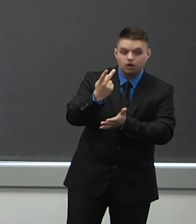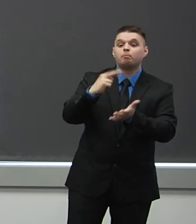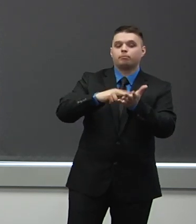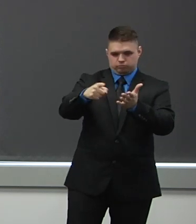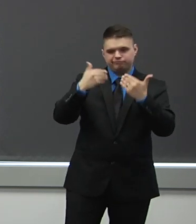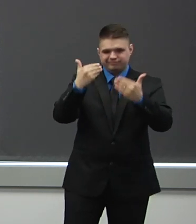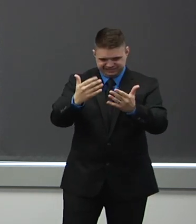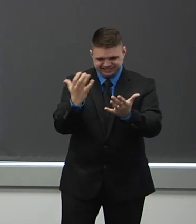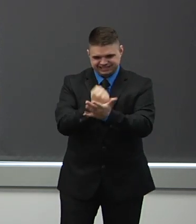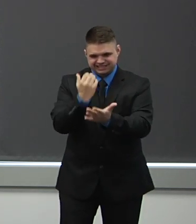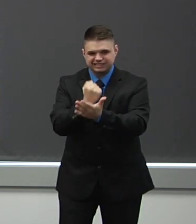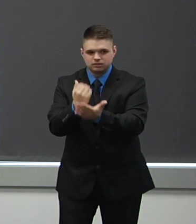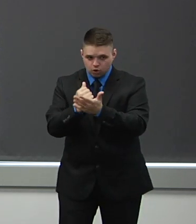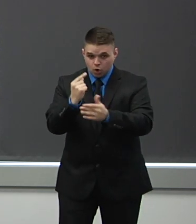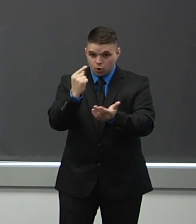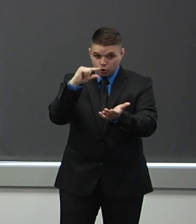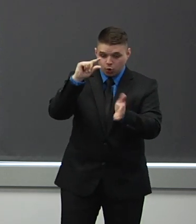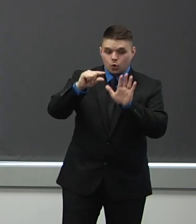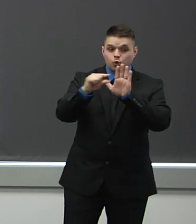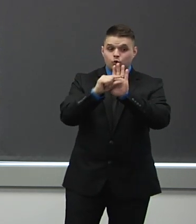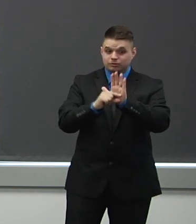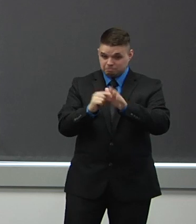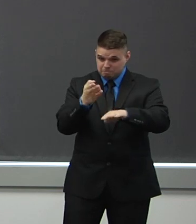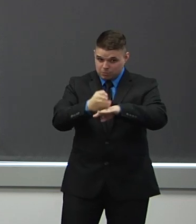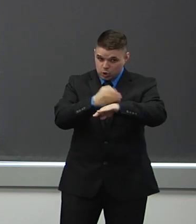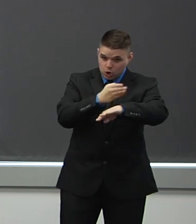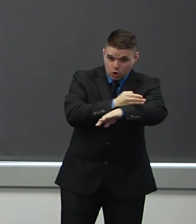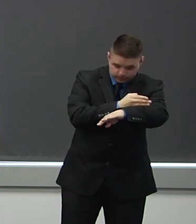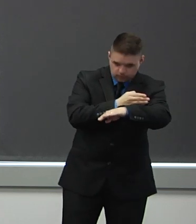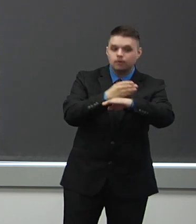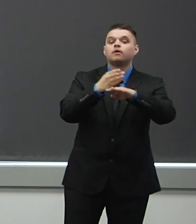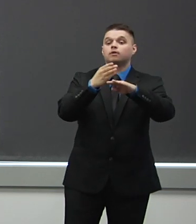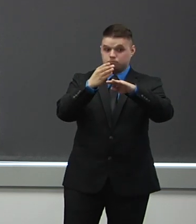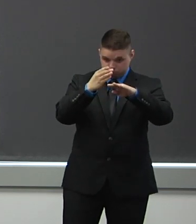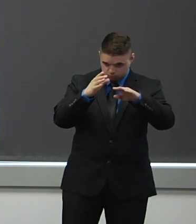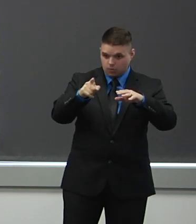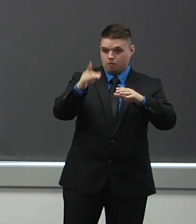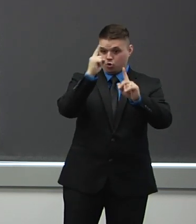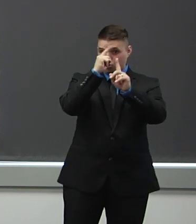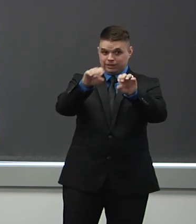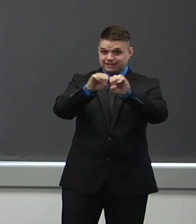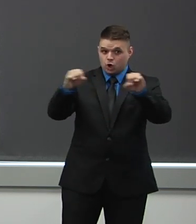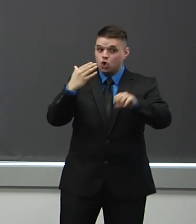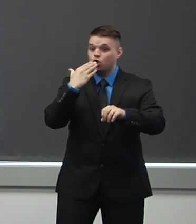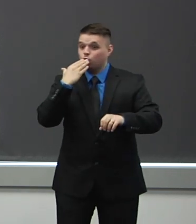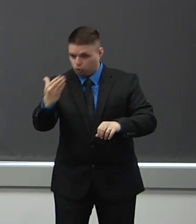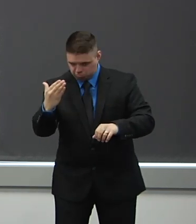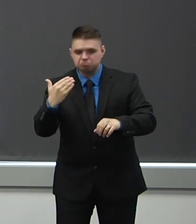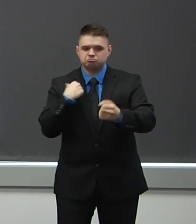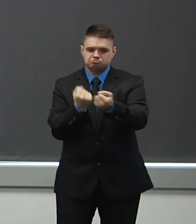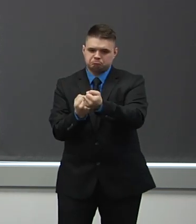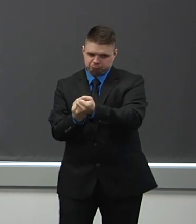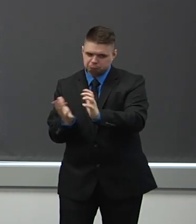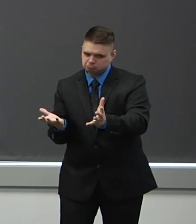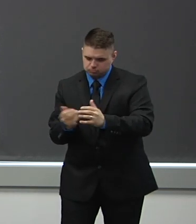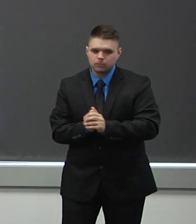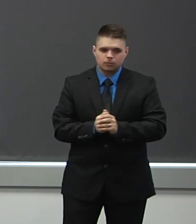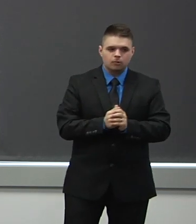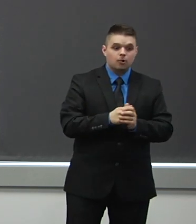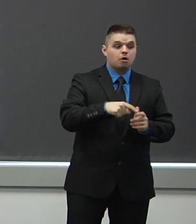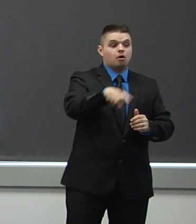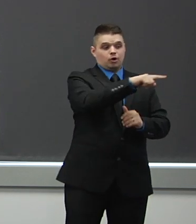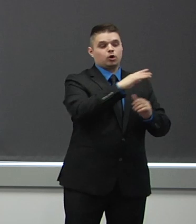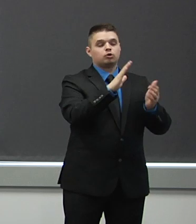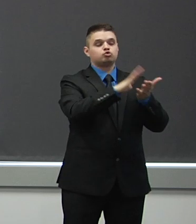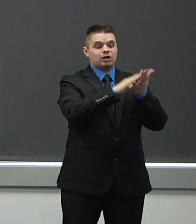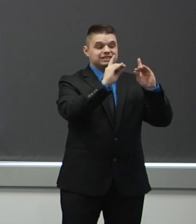to pass one or more classes needed for diploma, I'm asking our school districts to focus their efforts